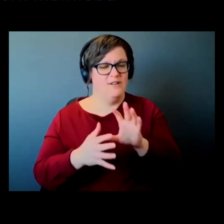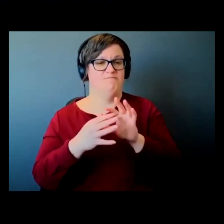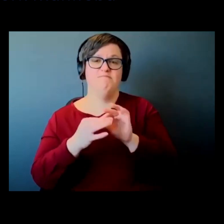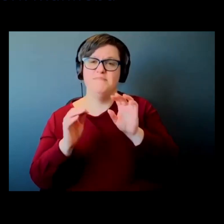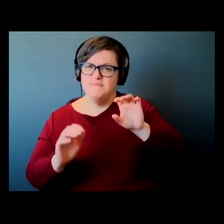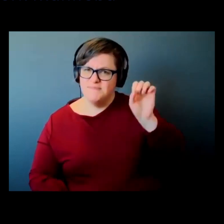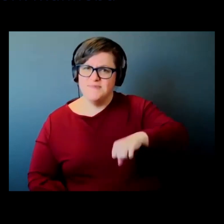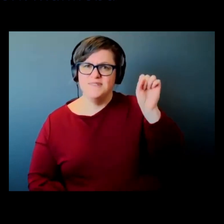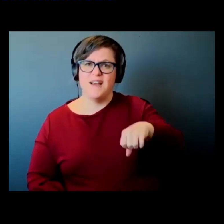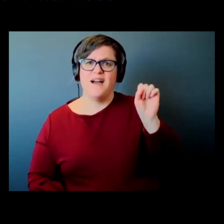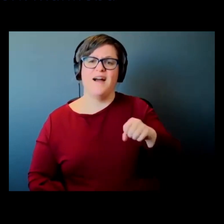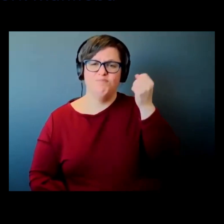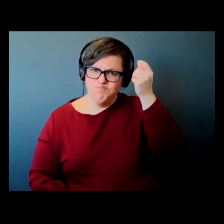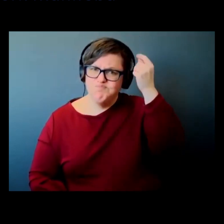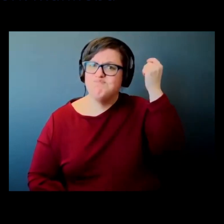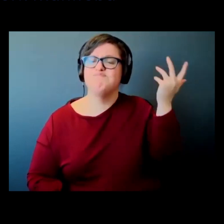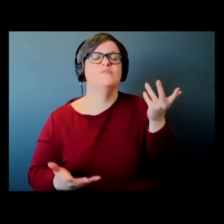What's tell us about the project?